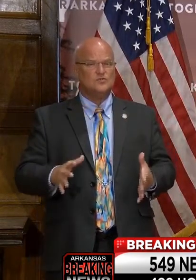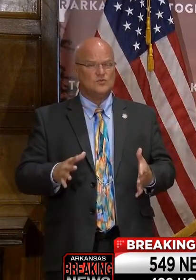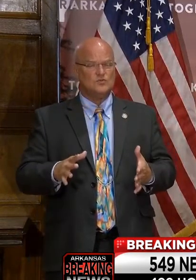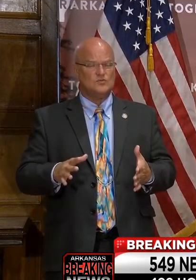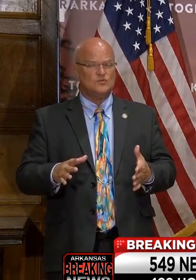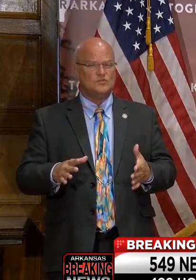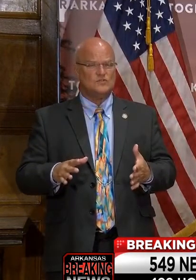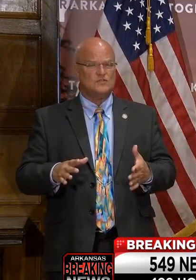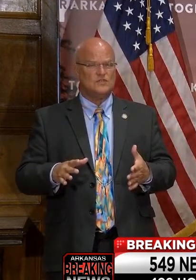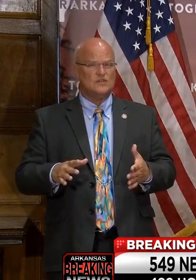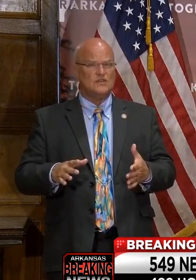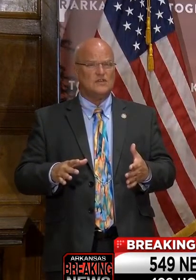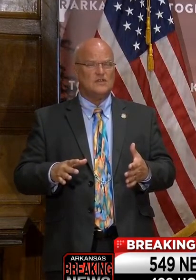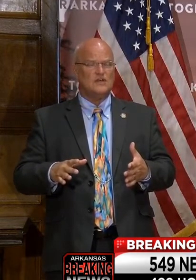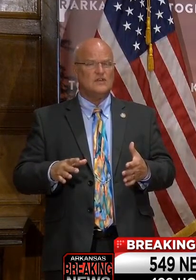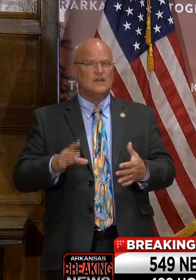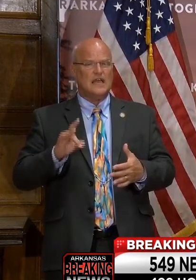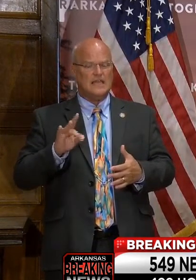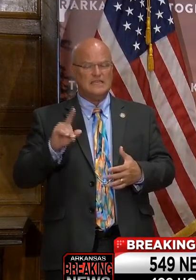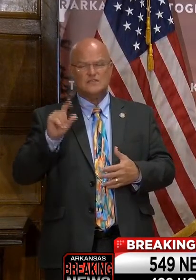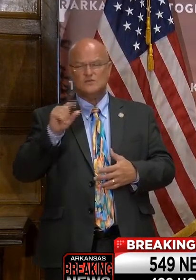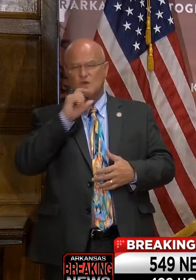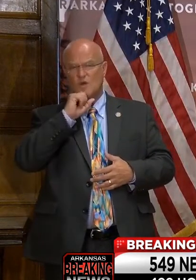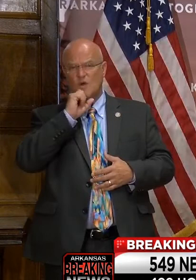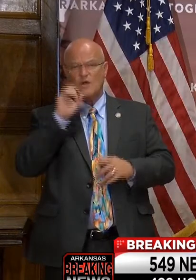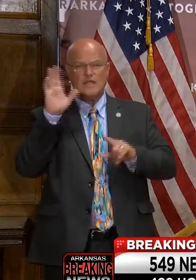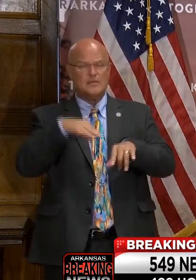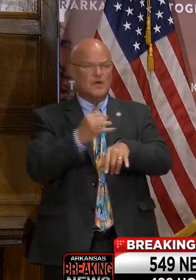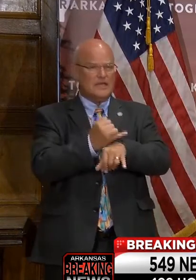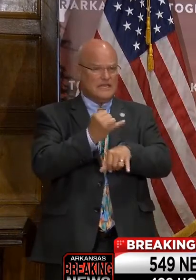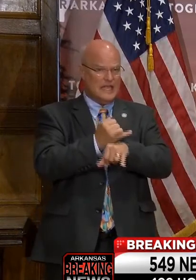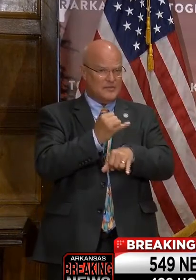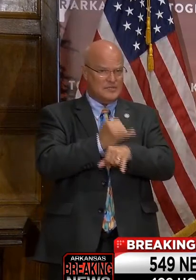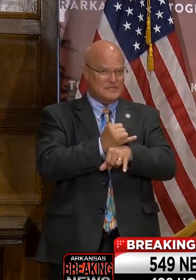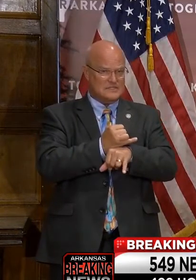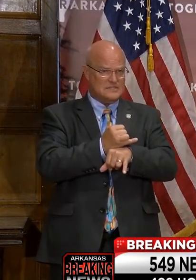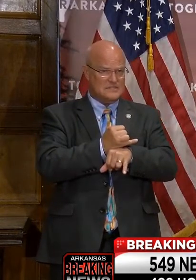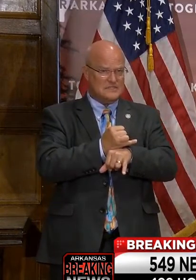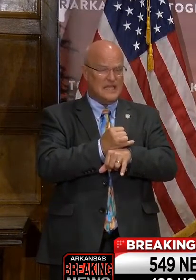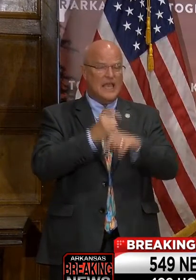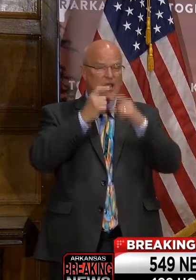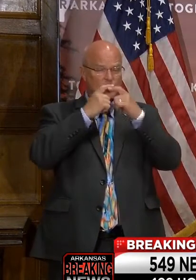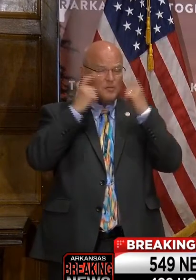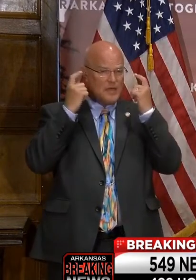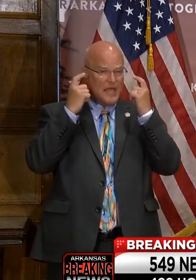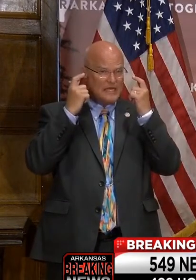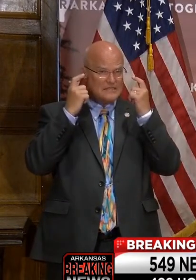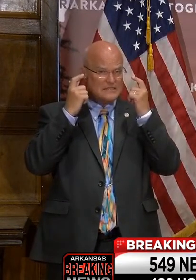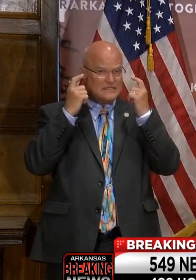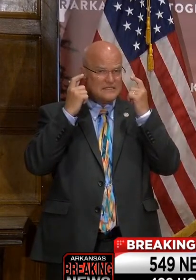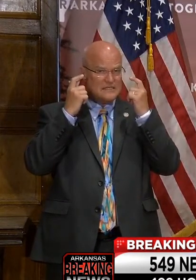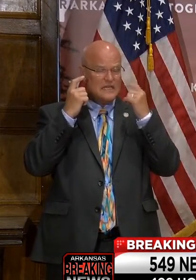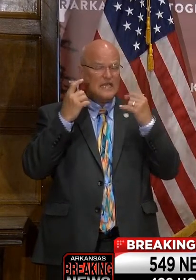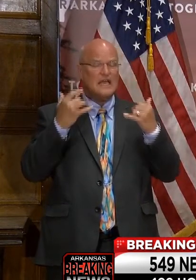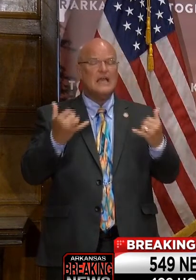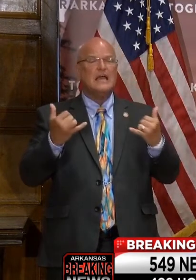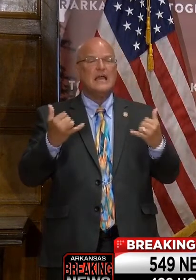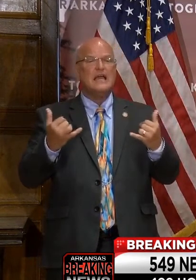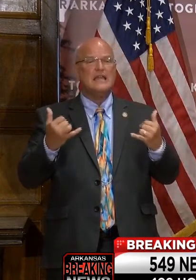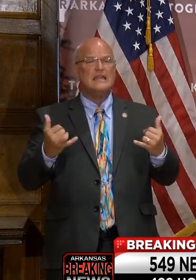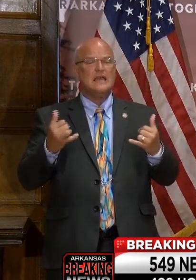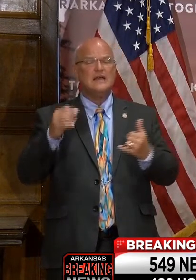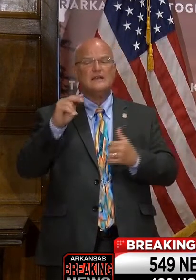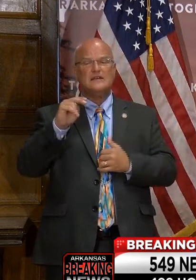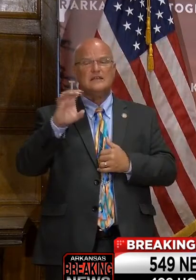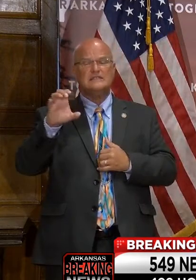these are 18, 20-year-olds, they allowed students to come on campus and wear masks, and now NC